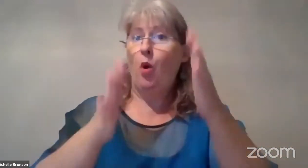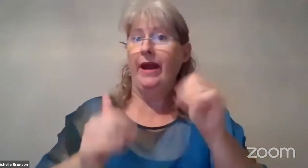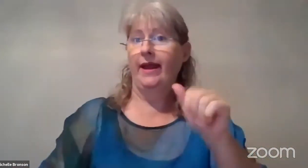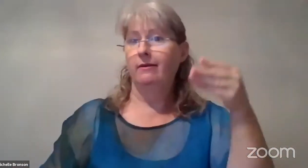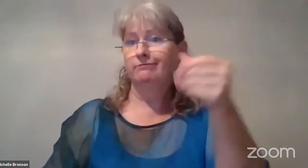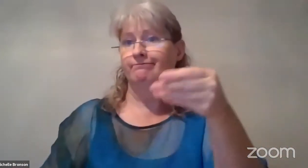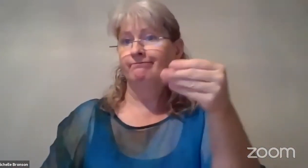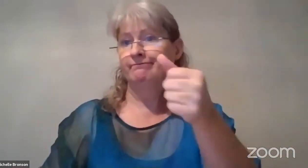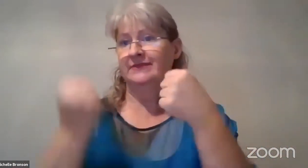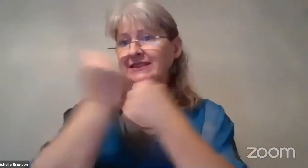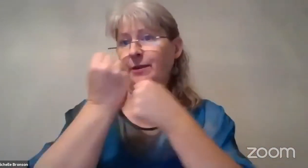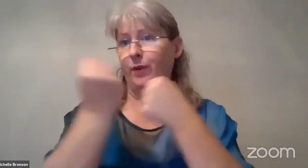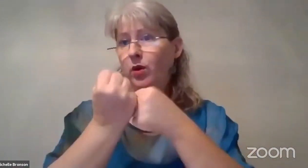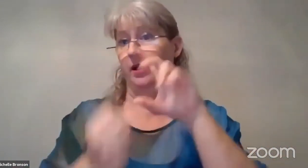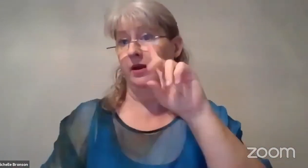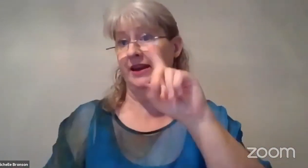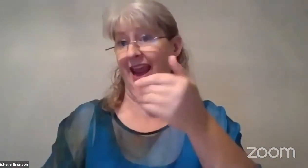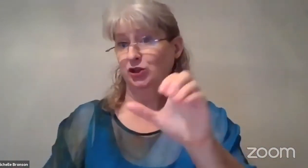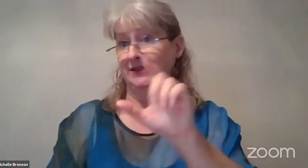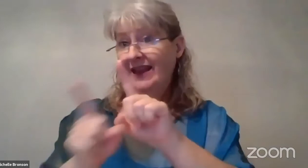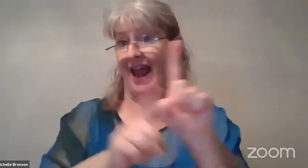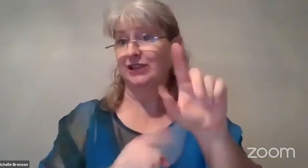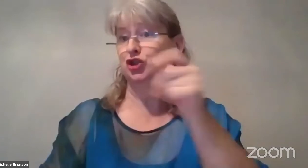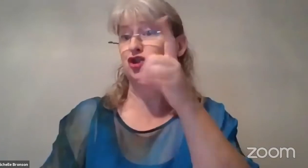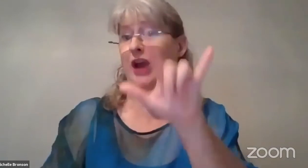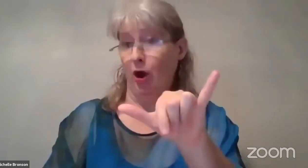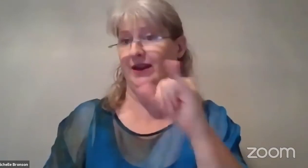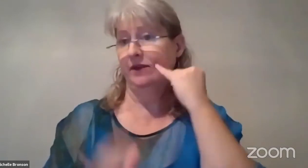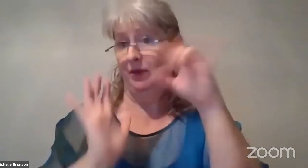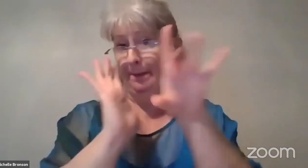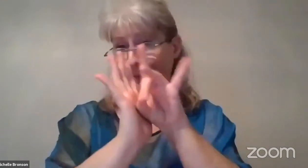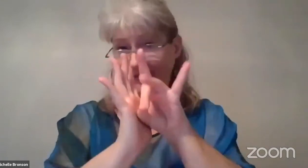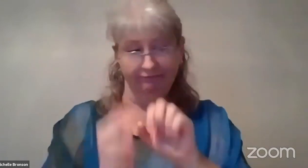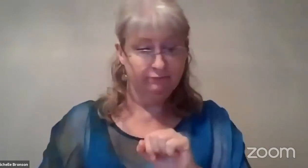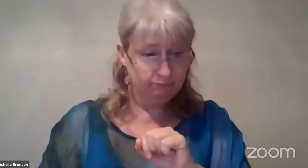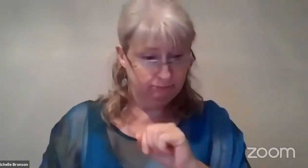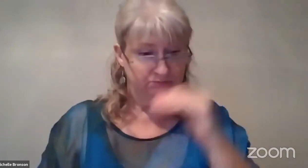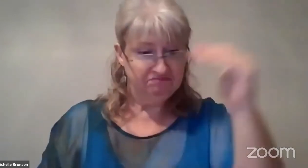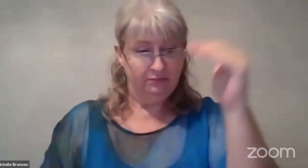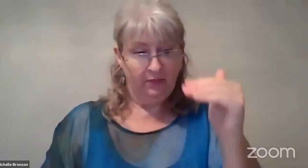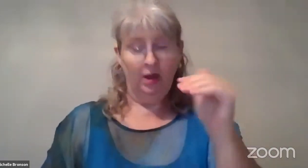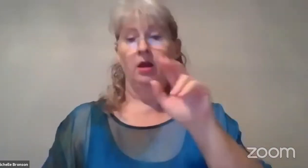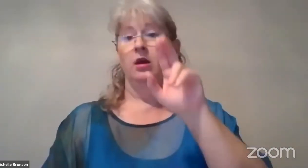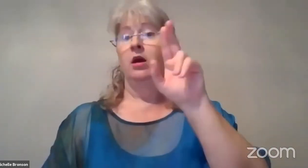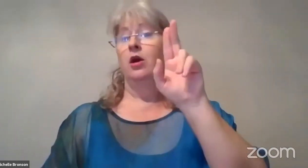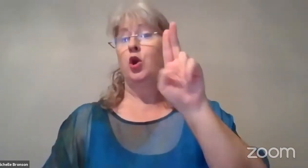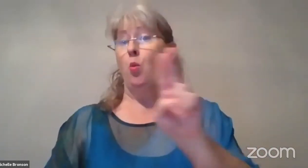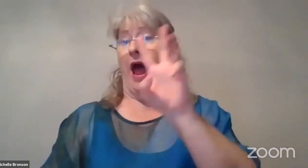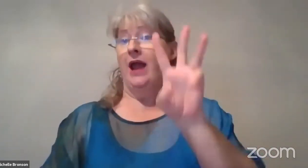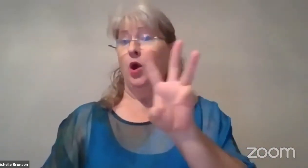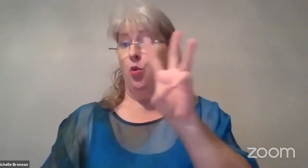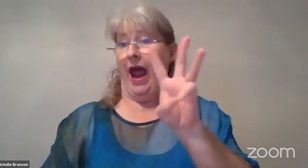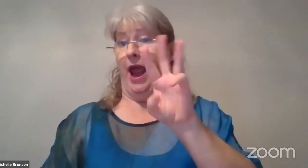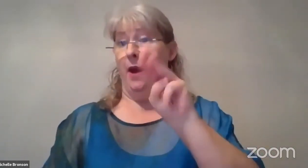year. So state and federal employees are able to contribute funds towards our agency if they so